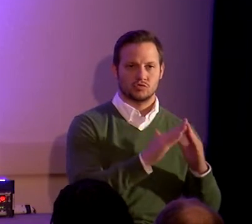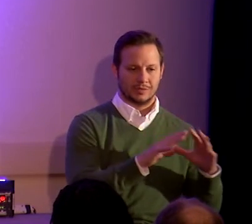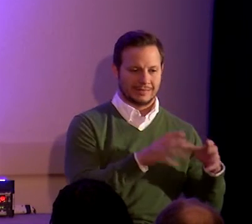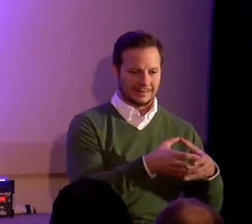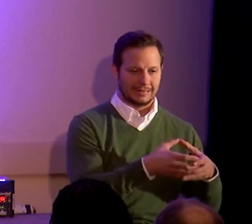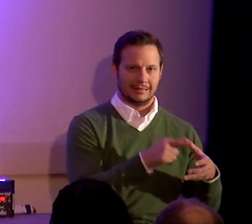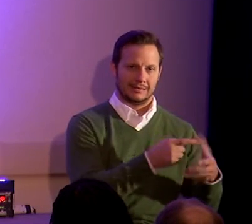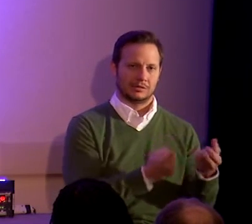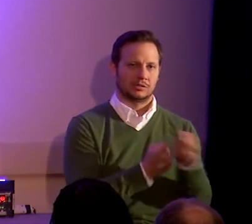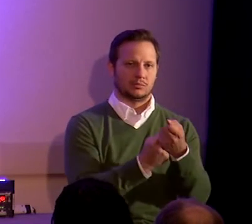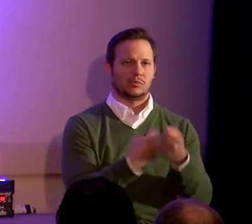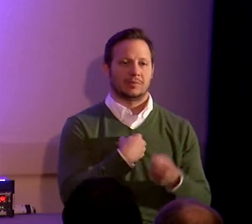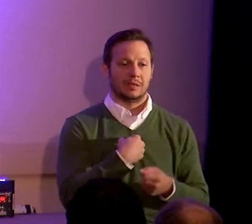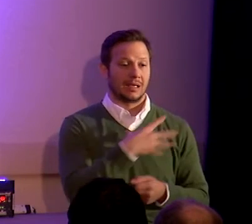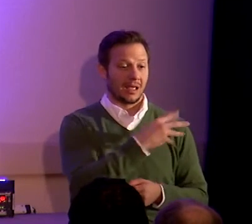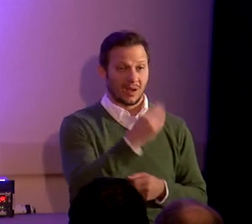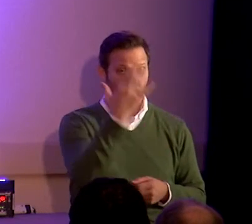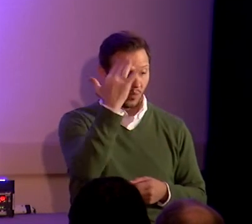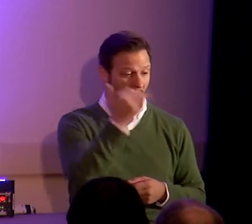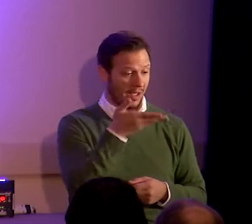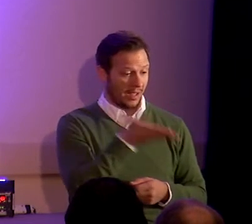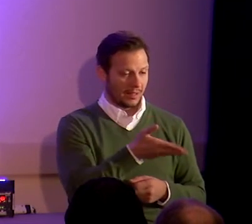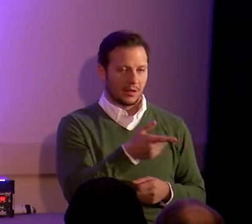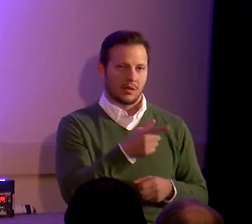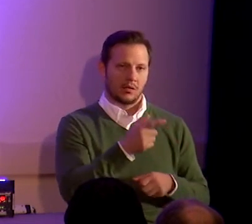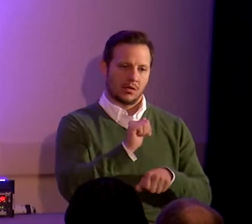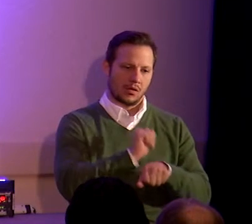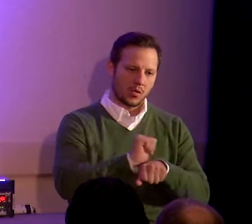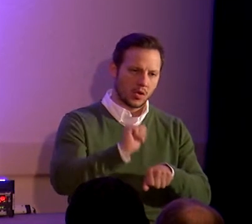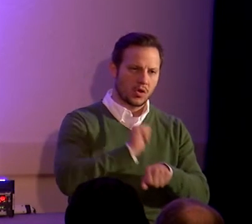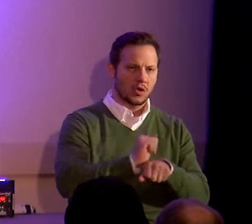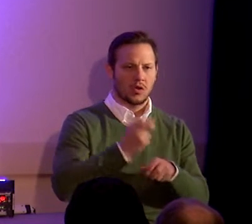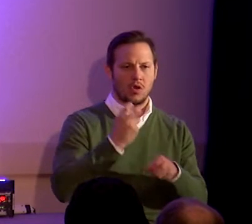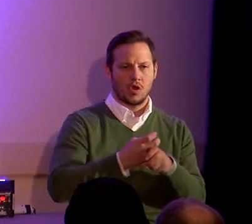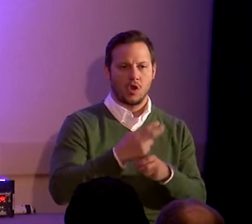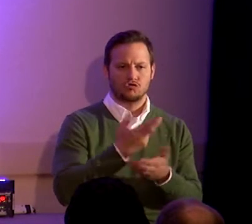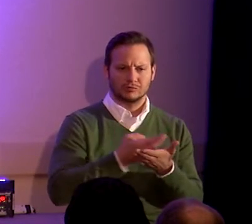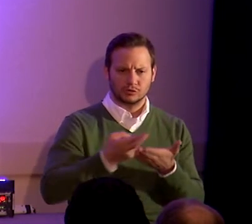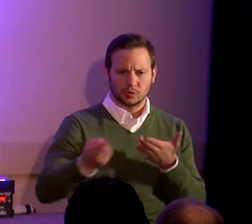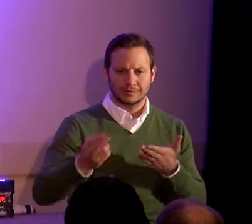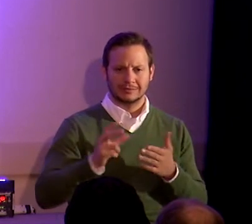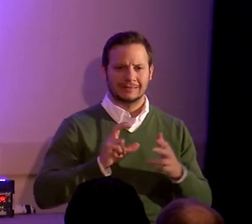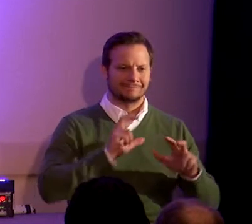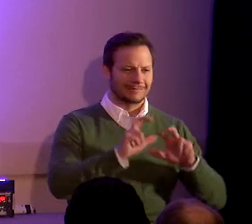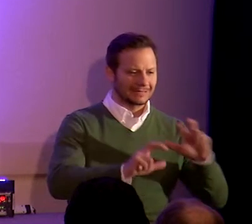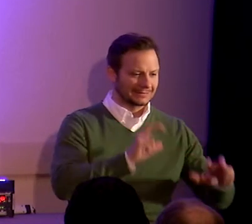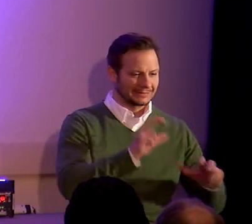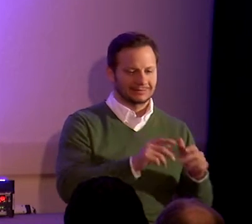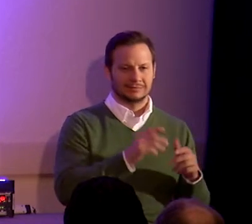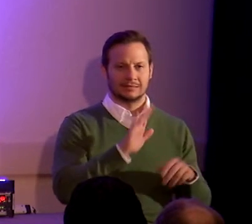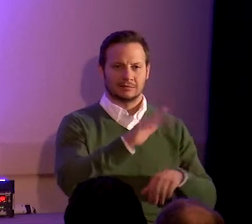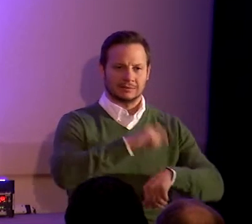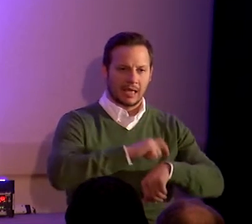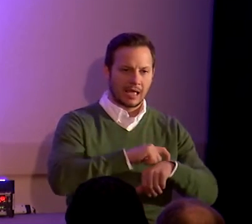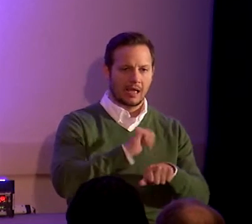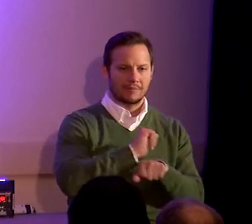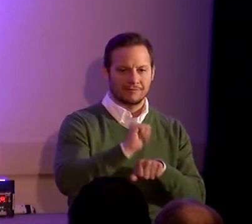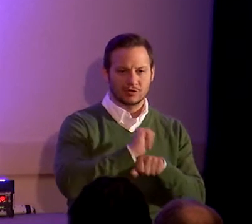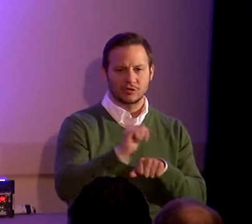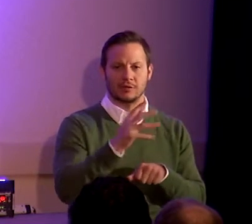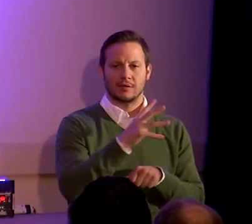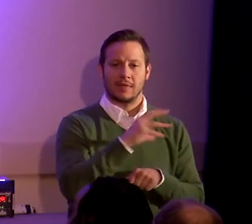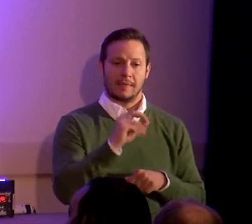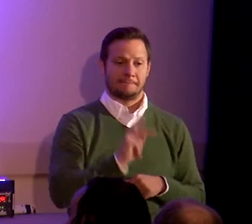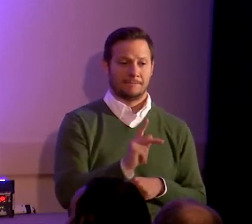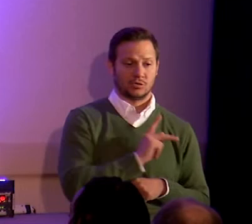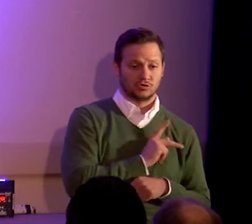climate existed because of the hard work and resources people in our movement invested nationally and in my state. And because of the personal and